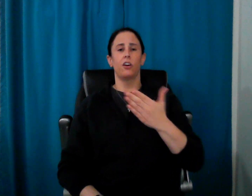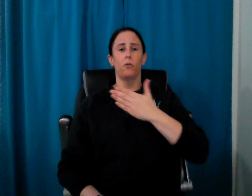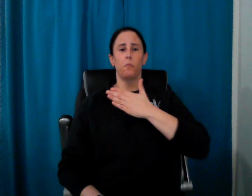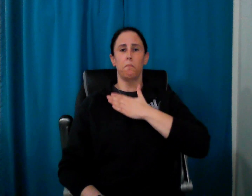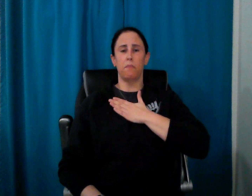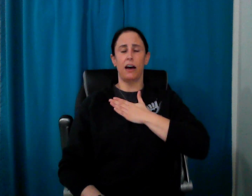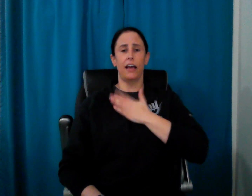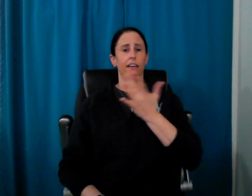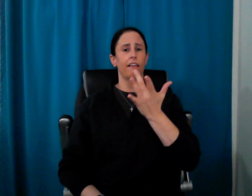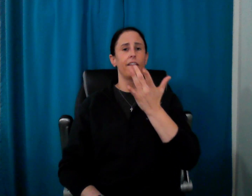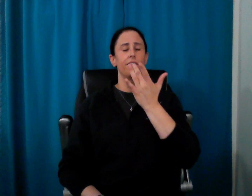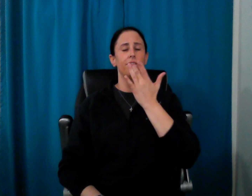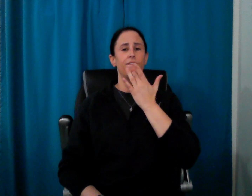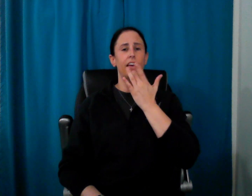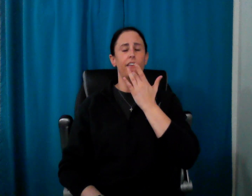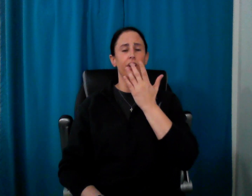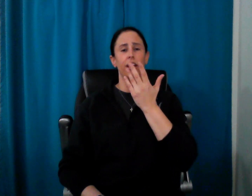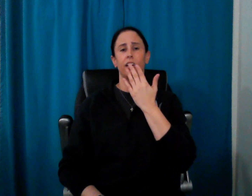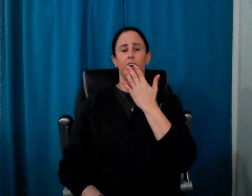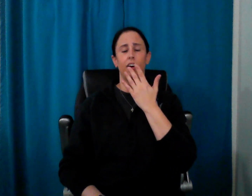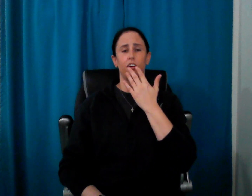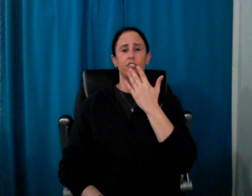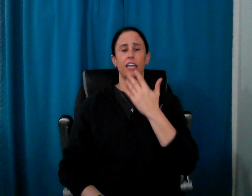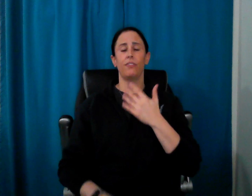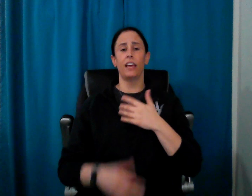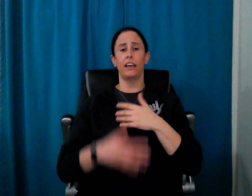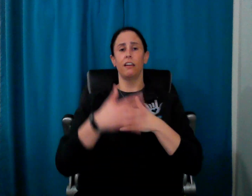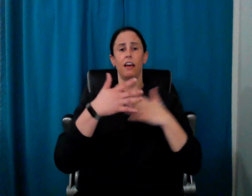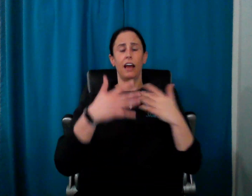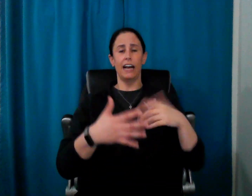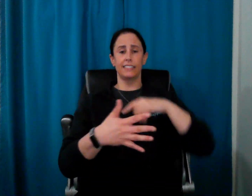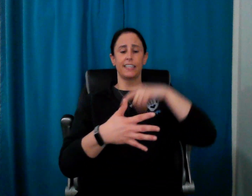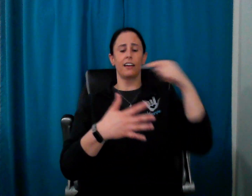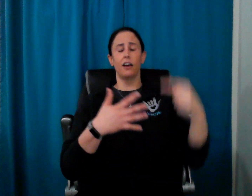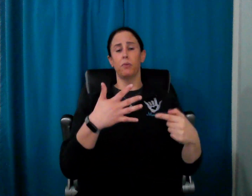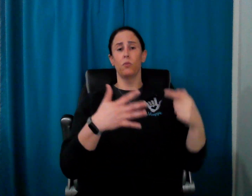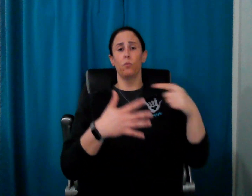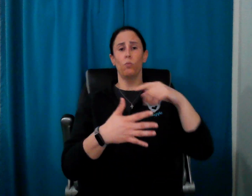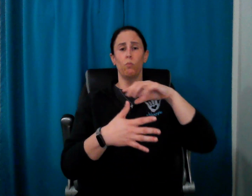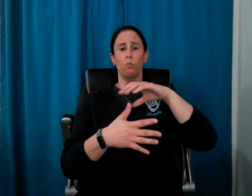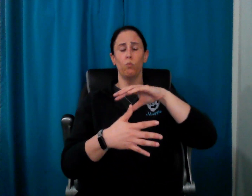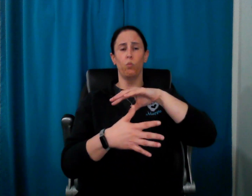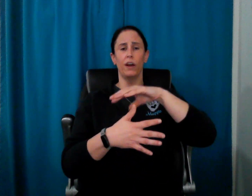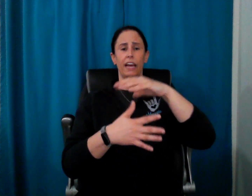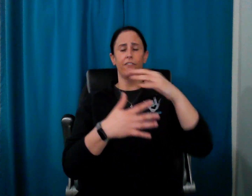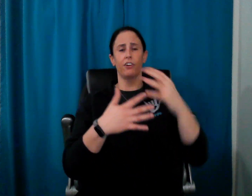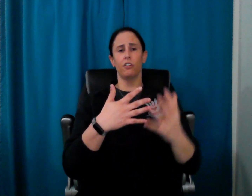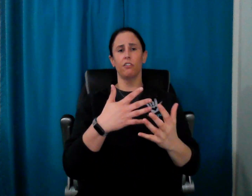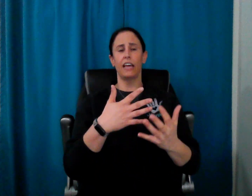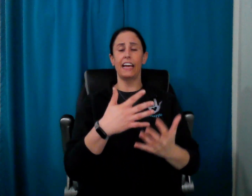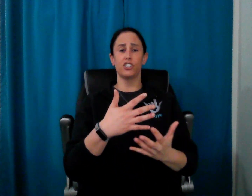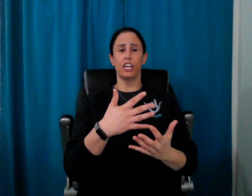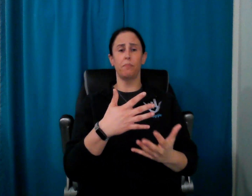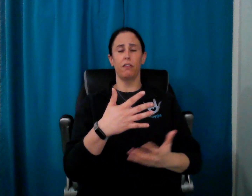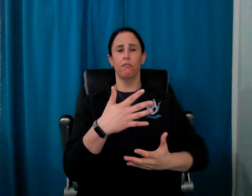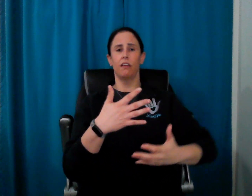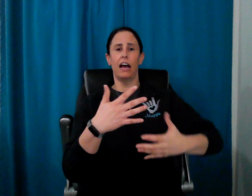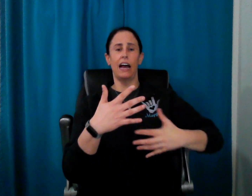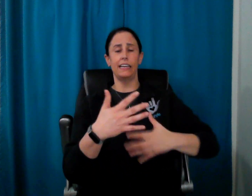So my favorite colors, and then I set up whatever hand shape I